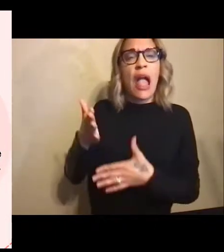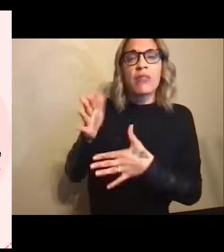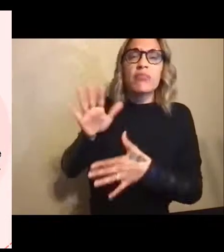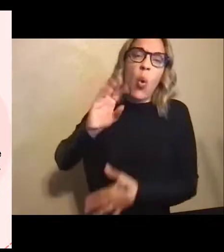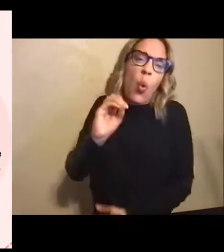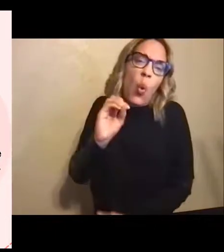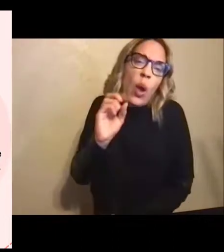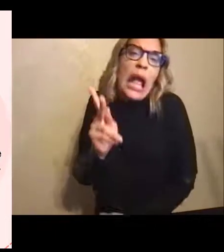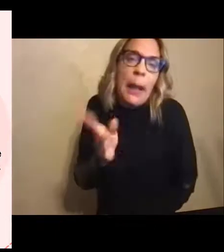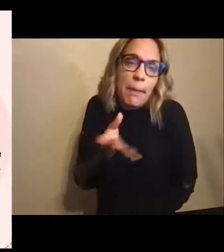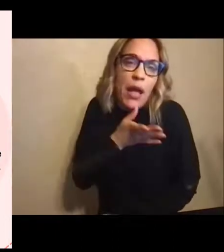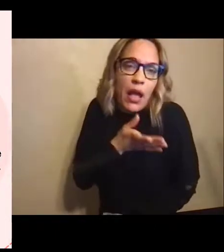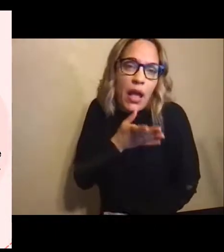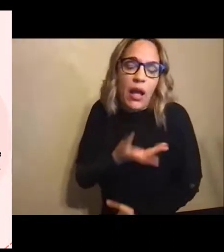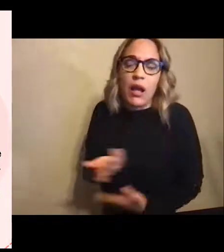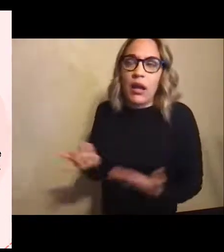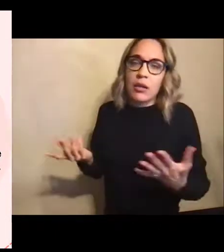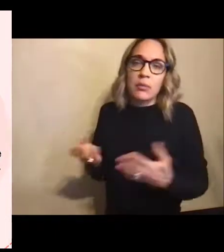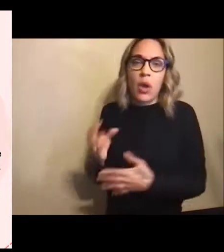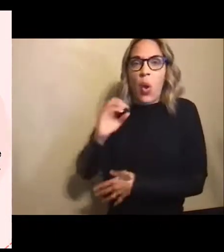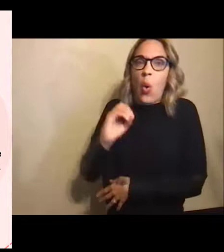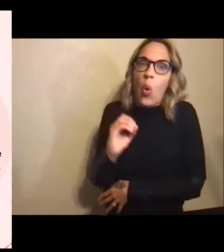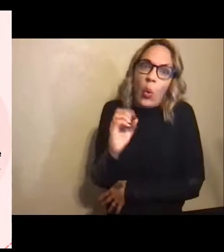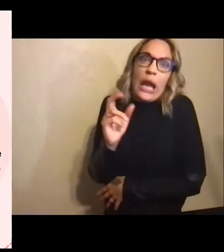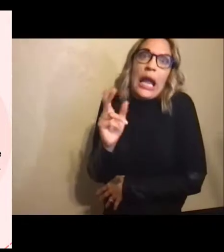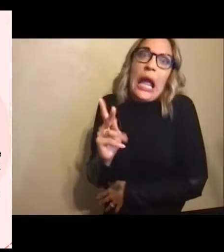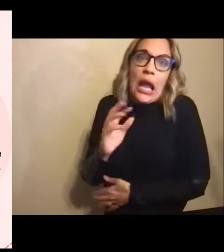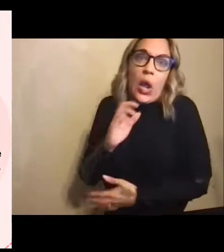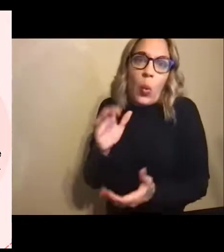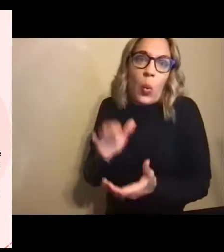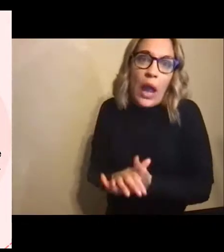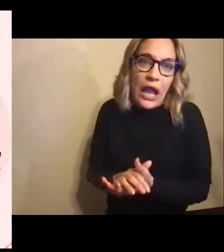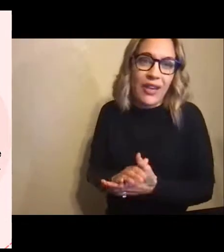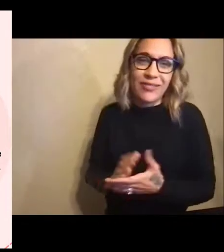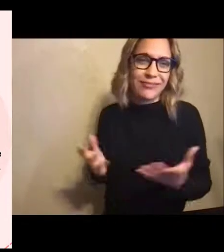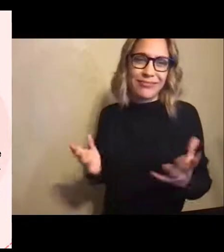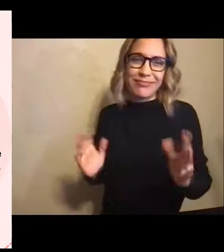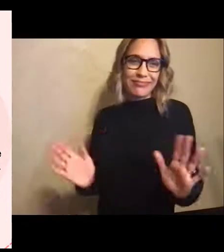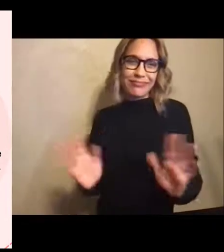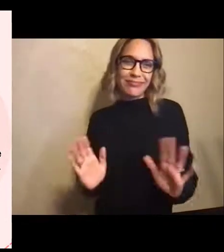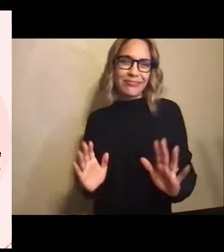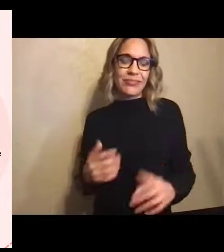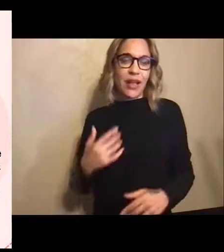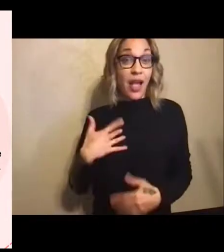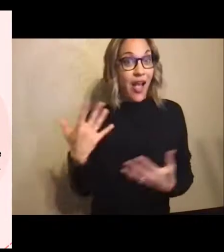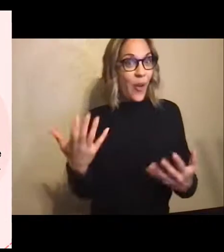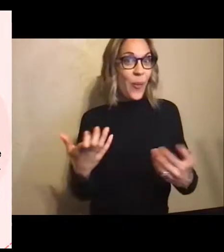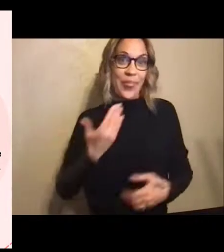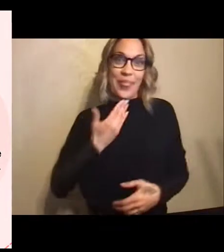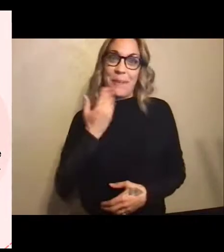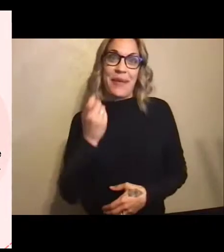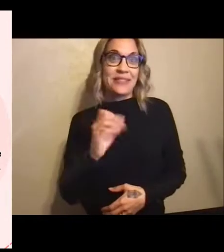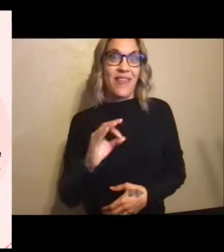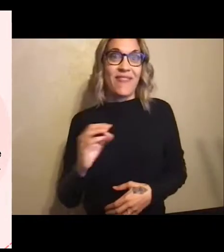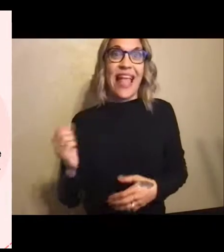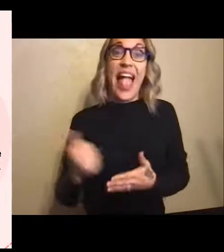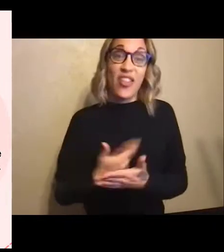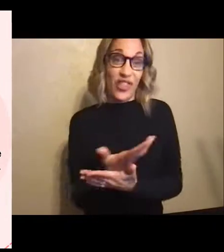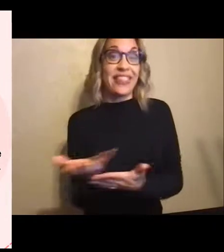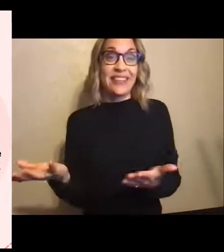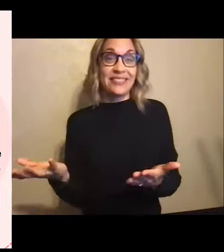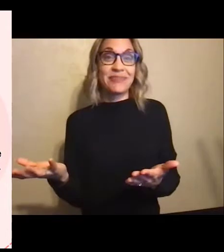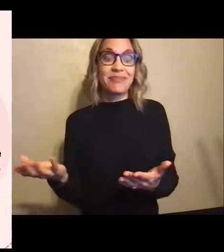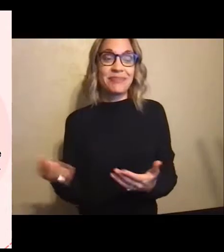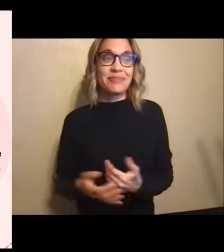also don't want to be sort of like a half invested mom or wife, right? I want to give my